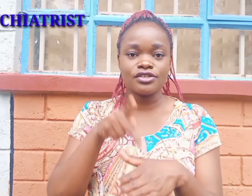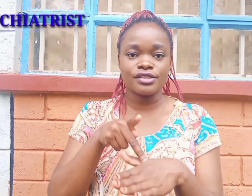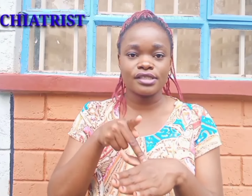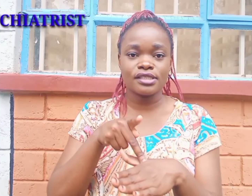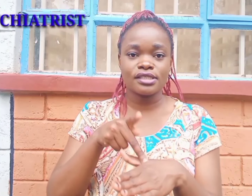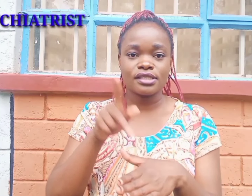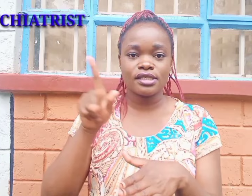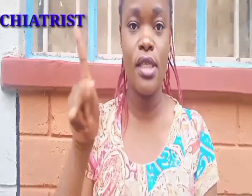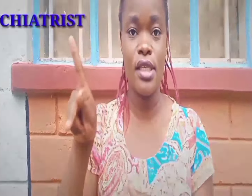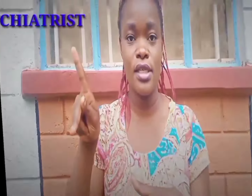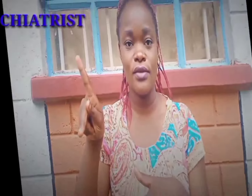Psychiatrist.